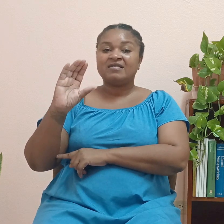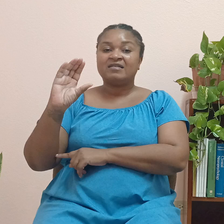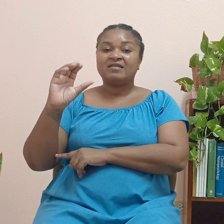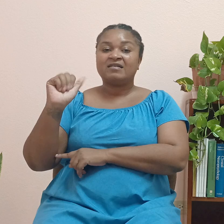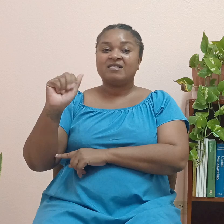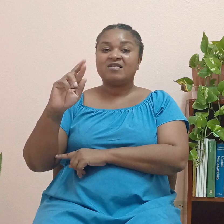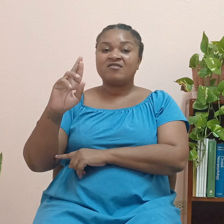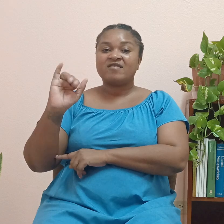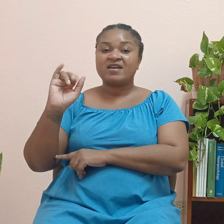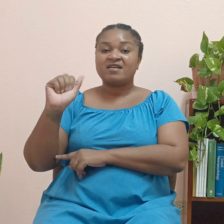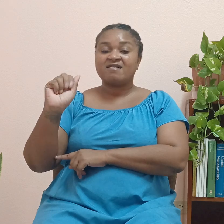and Malachi.